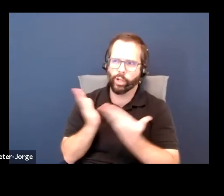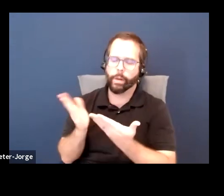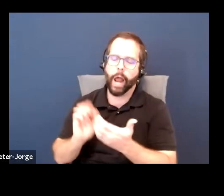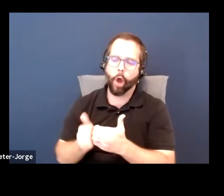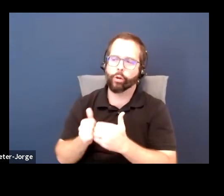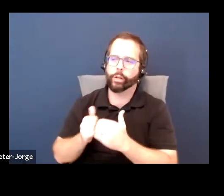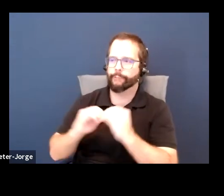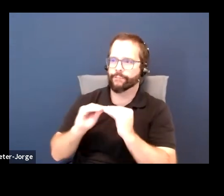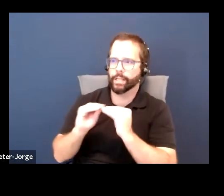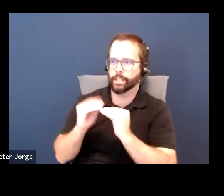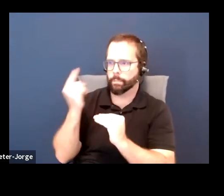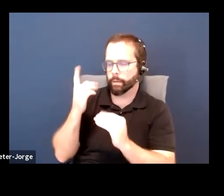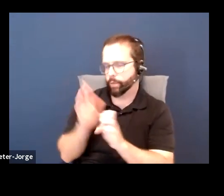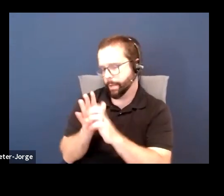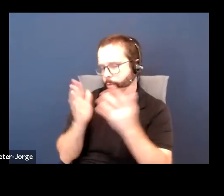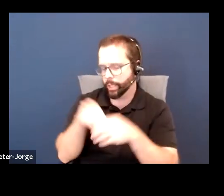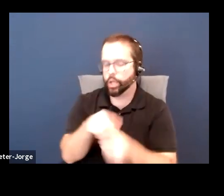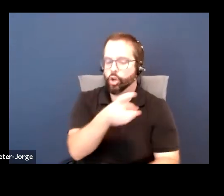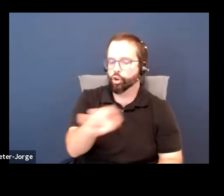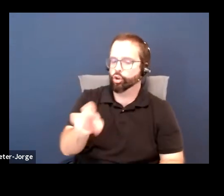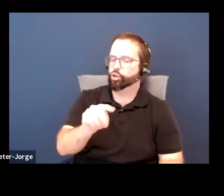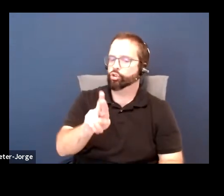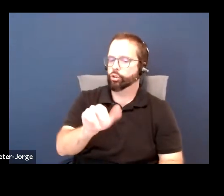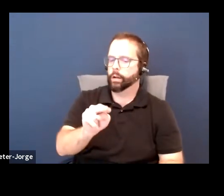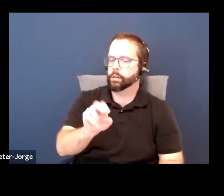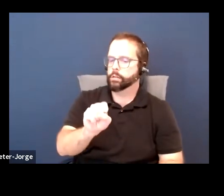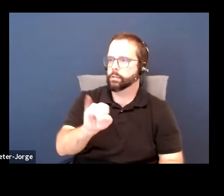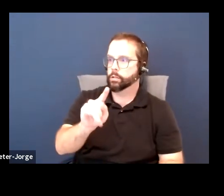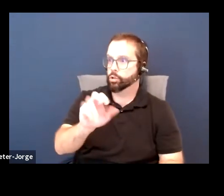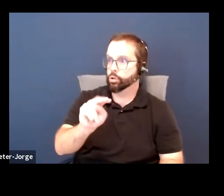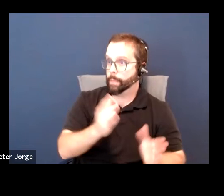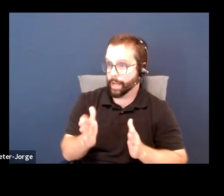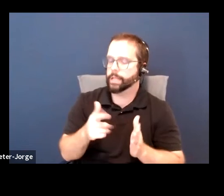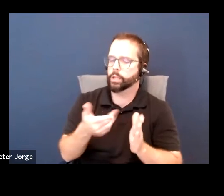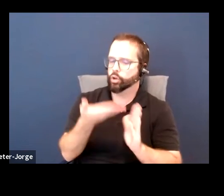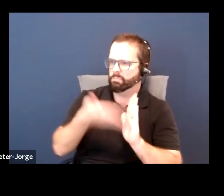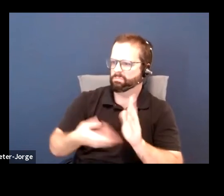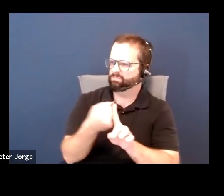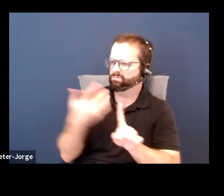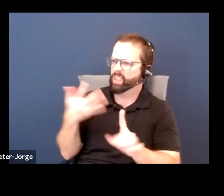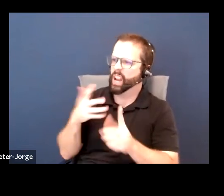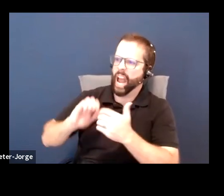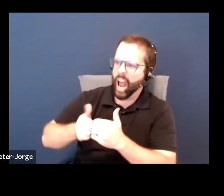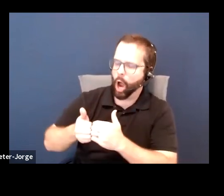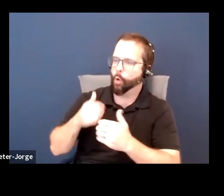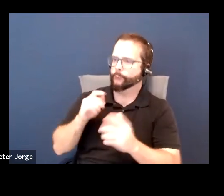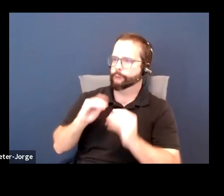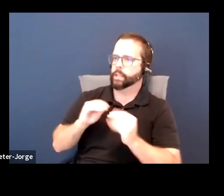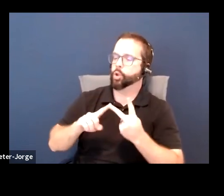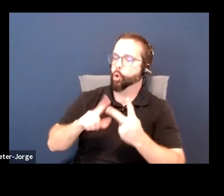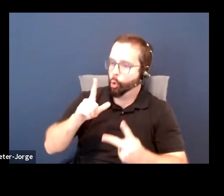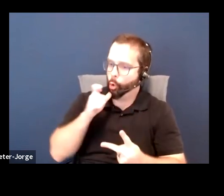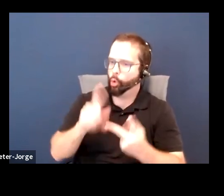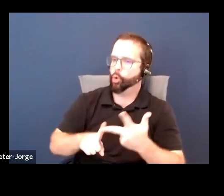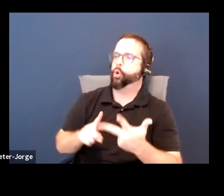a transition plan is going to say how they're going to fix it, when they're going to fix it, and who's in charge of it, and